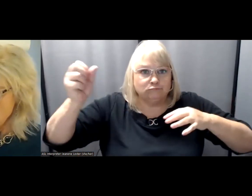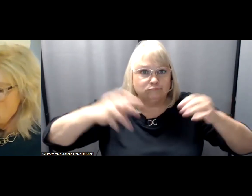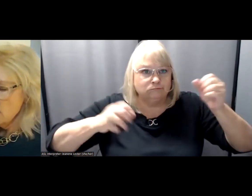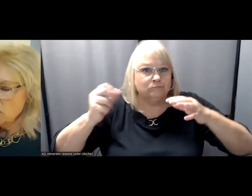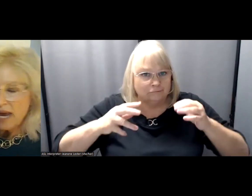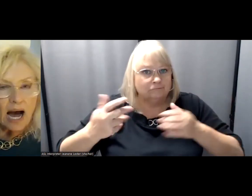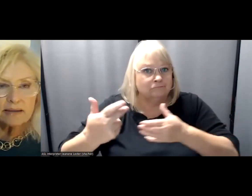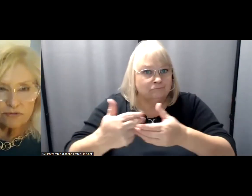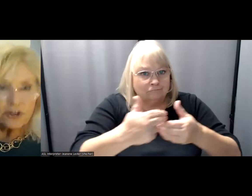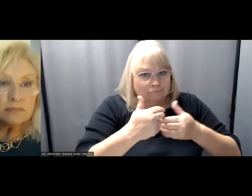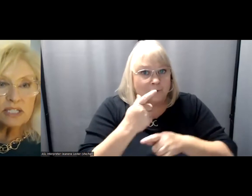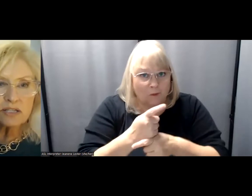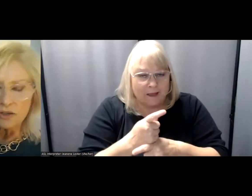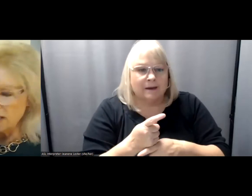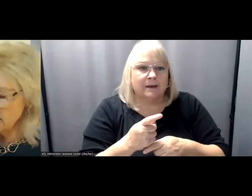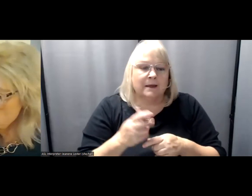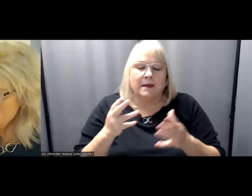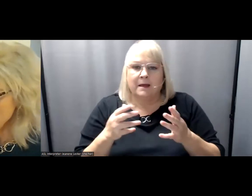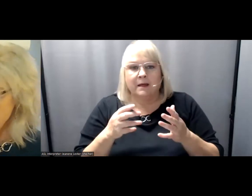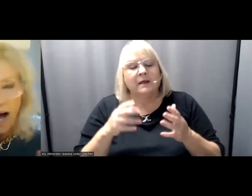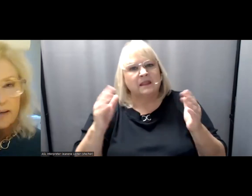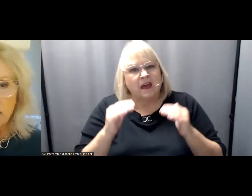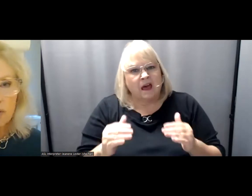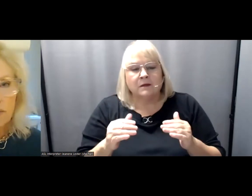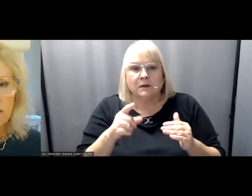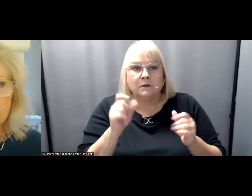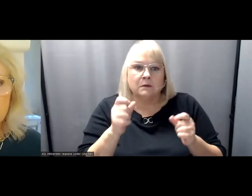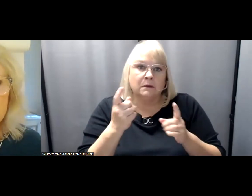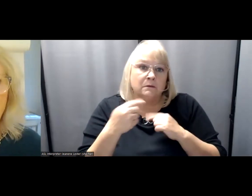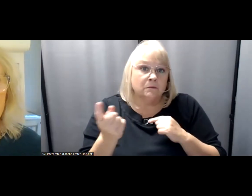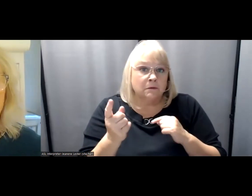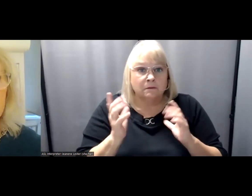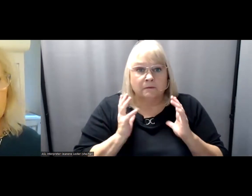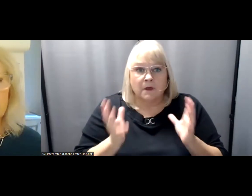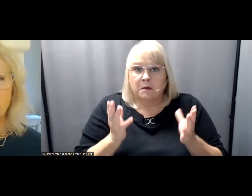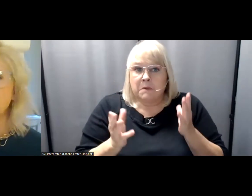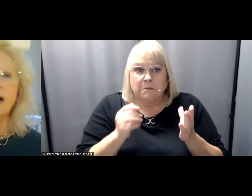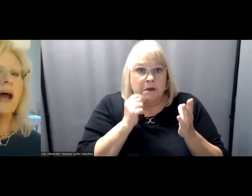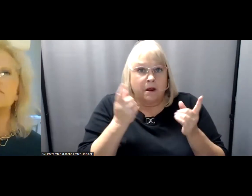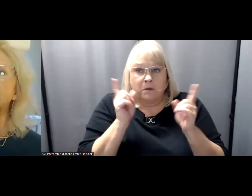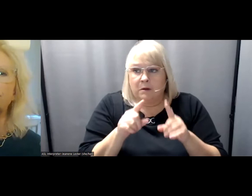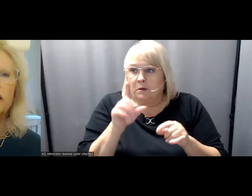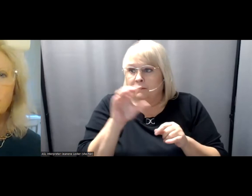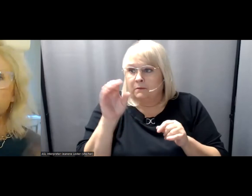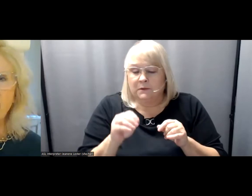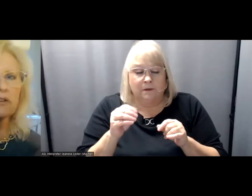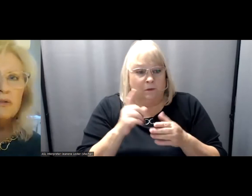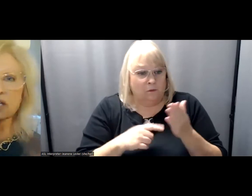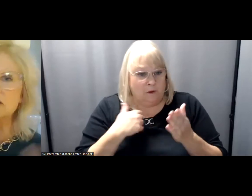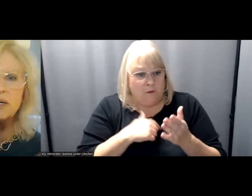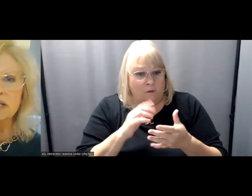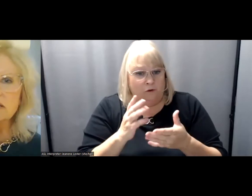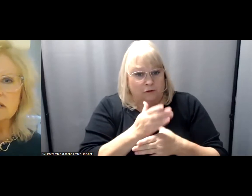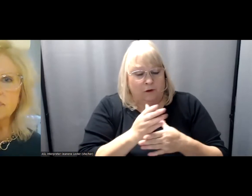right? You may not, freedom to disagree, next one. You may not agree with everything we're talking about here and about it might not be your